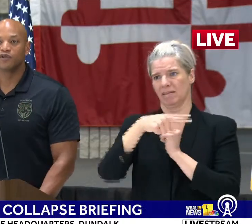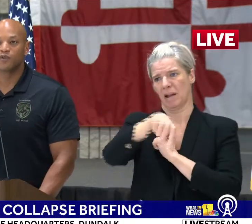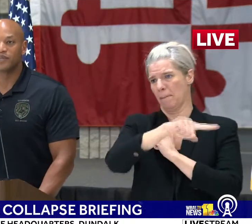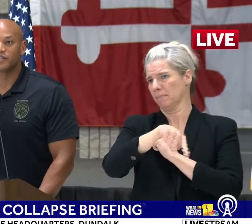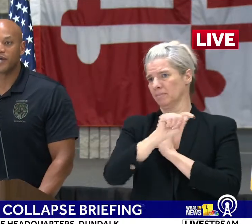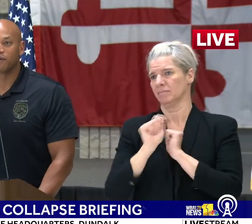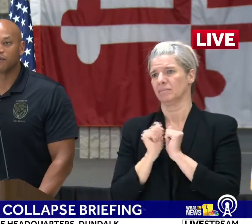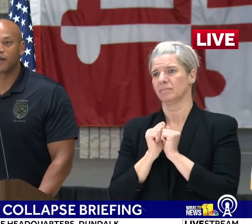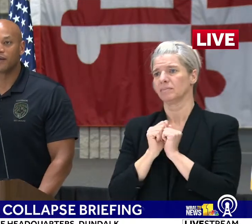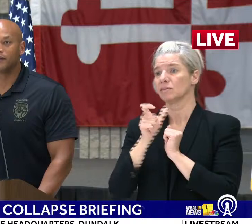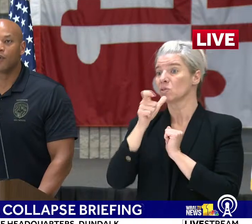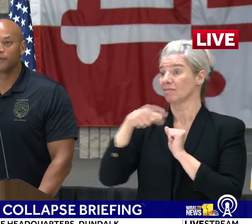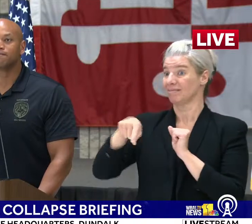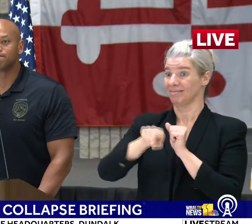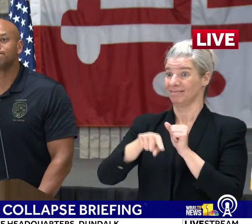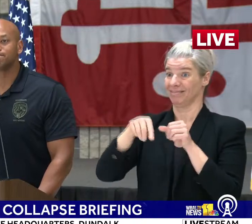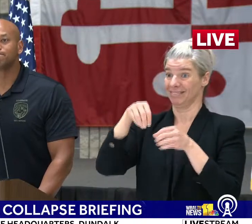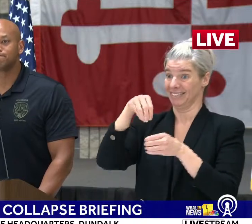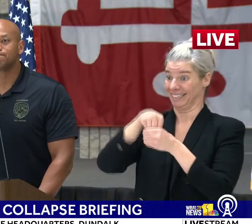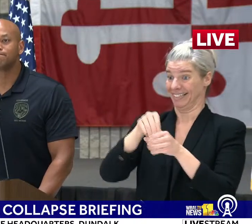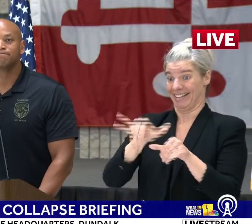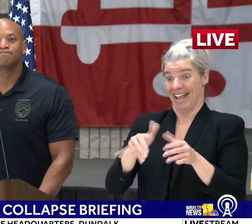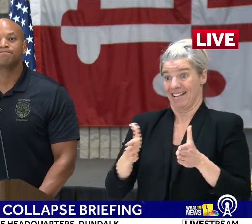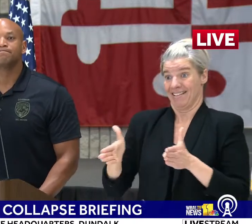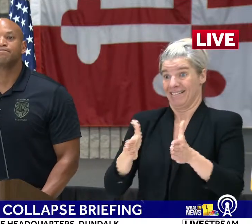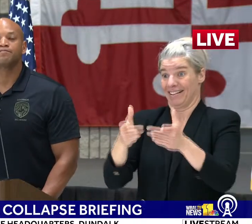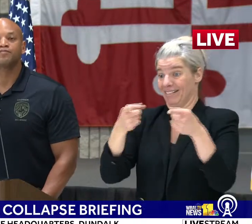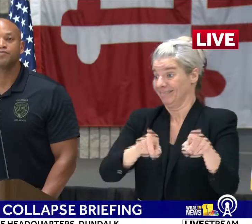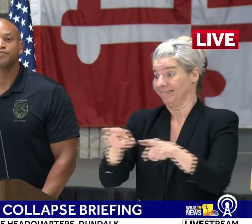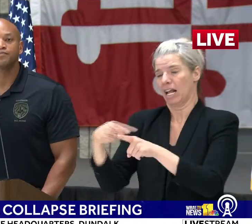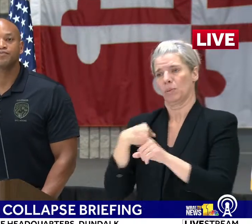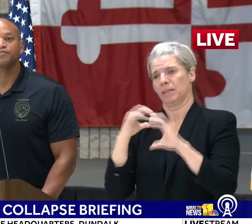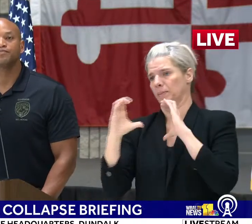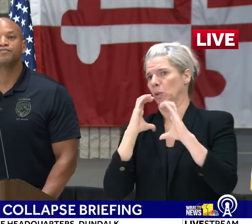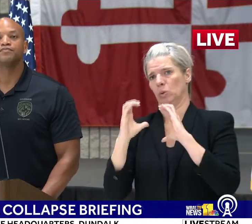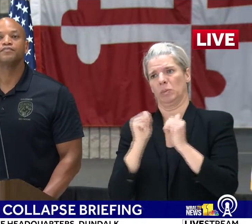else who is within the channel in the moment.